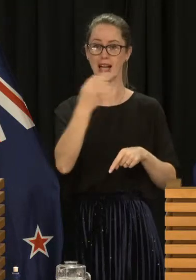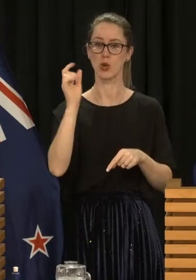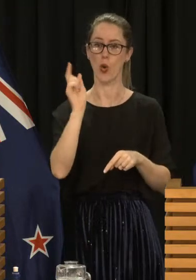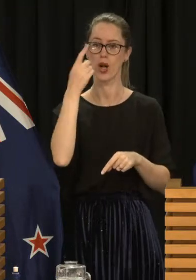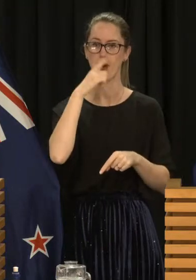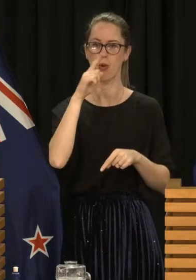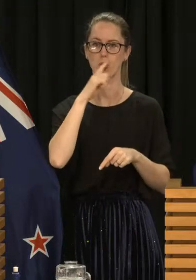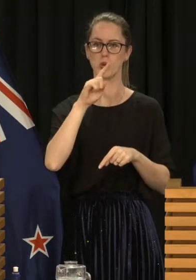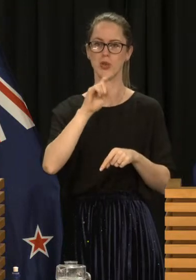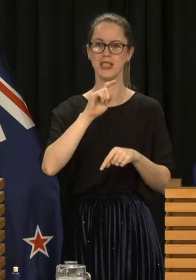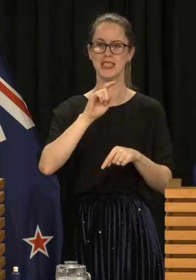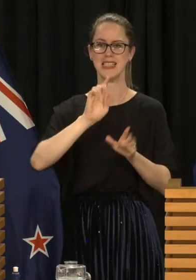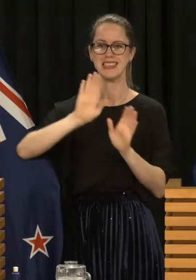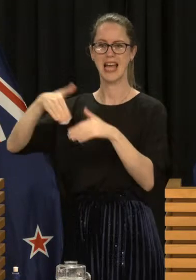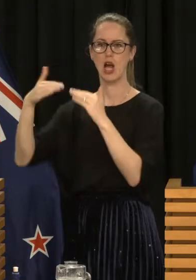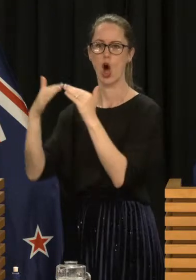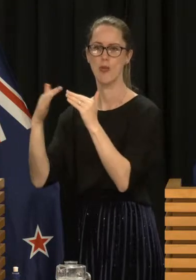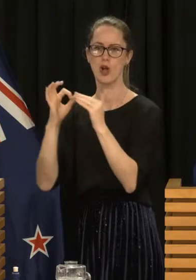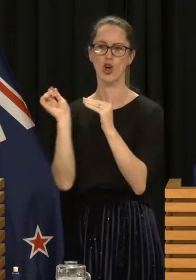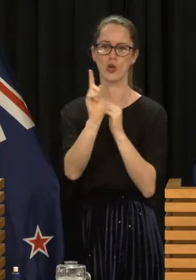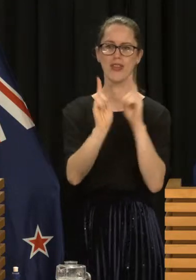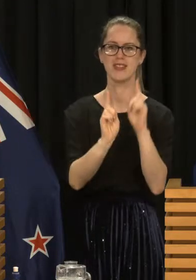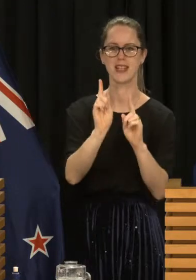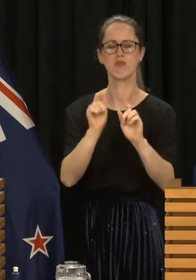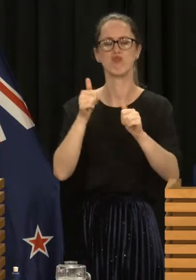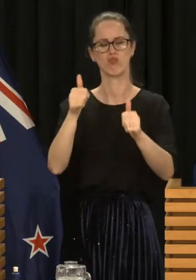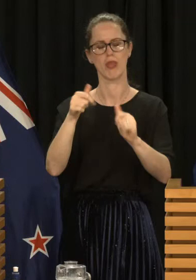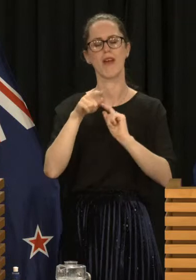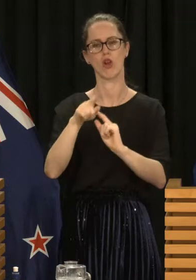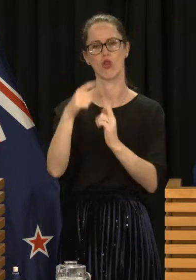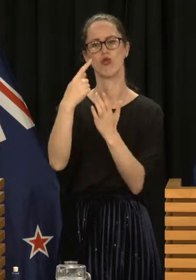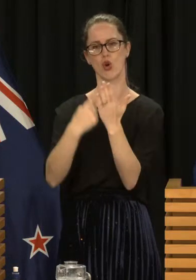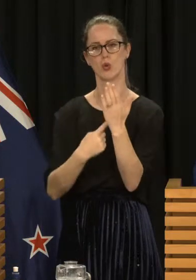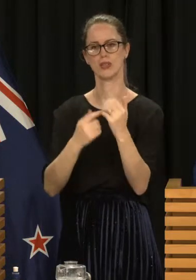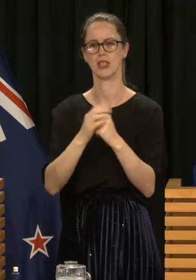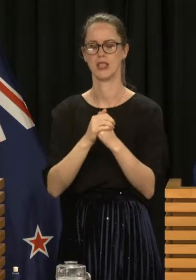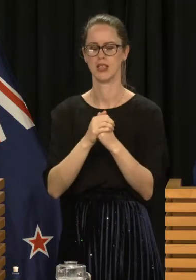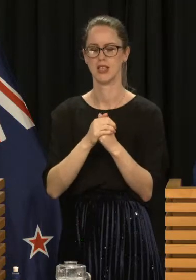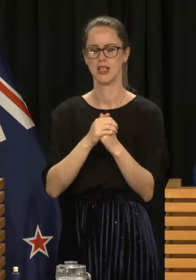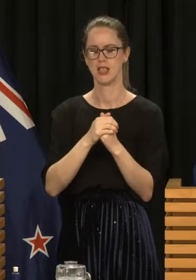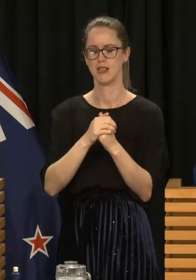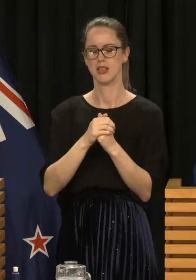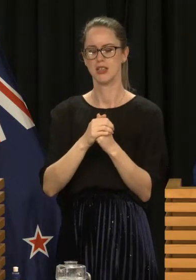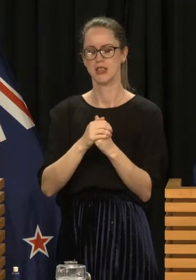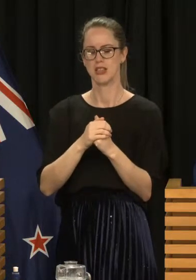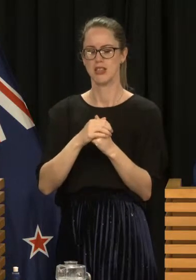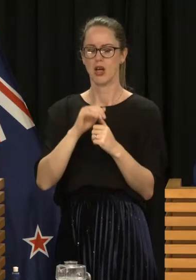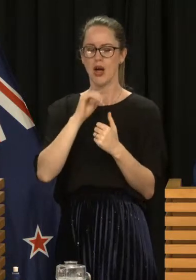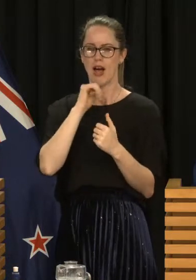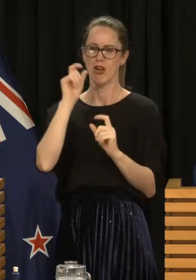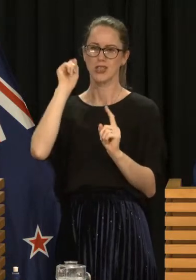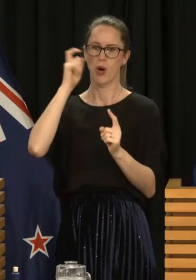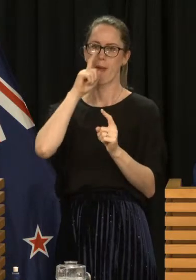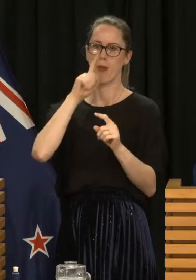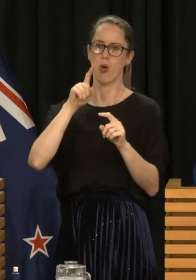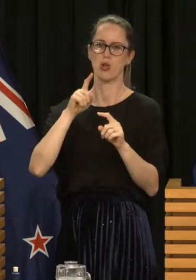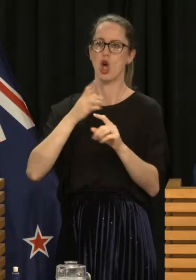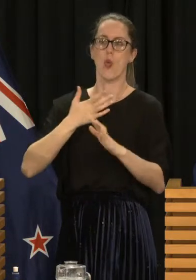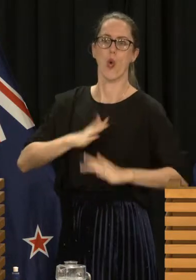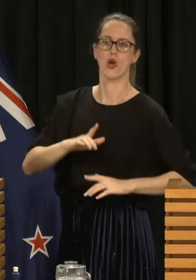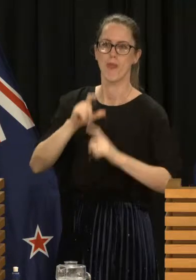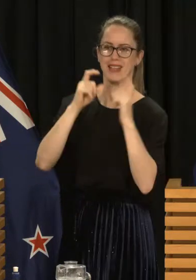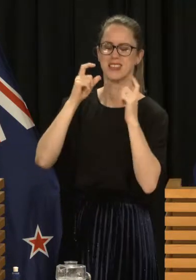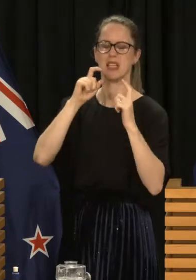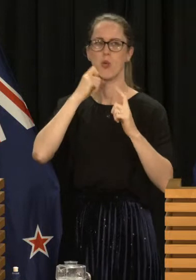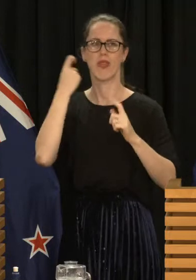very high degree of compliance with that. If I was worried that there wouldn't be a high degree of compliance with that, then we might be taking more urgent action there. We'd also have to